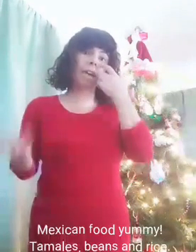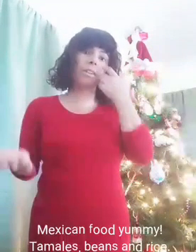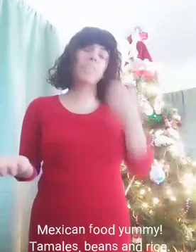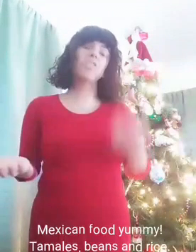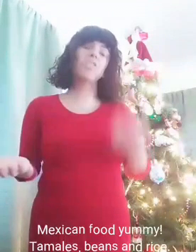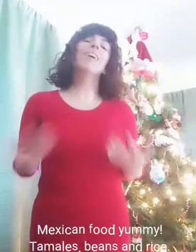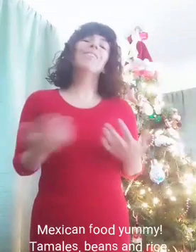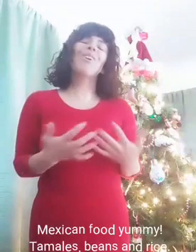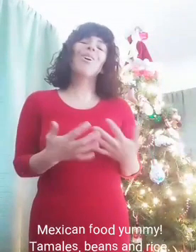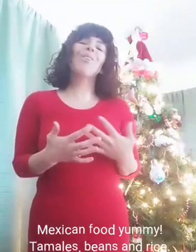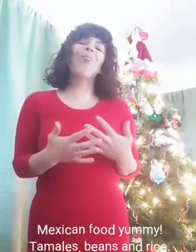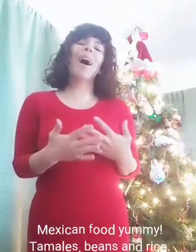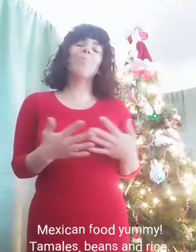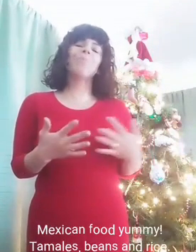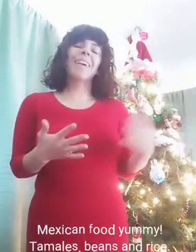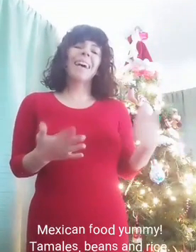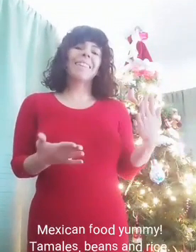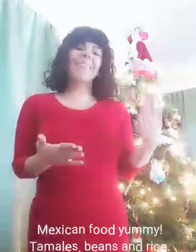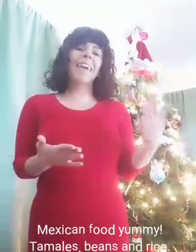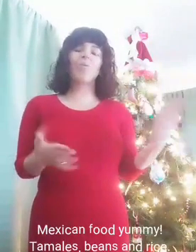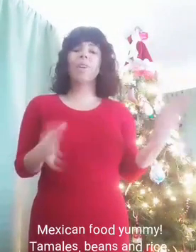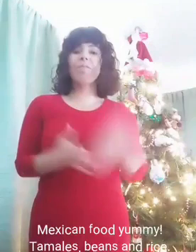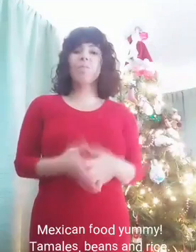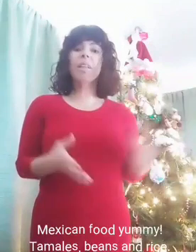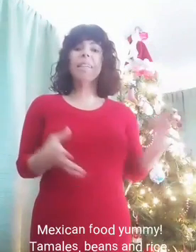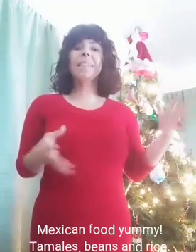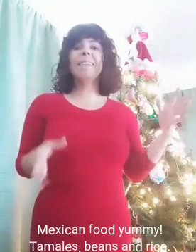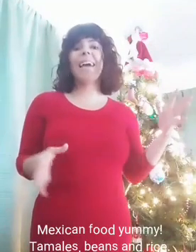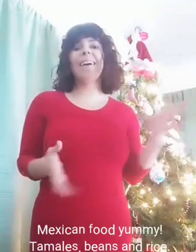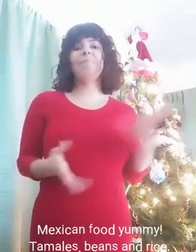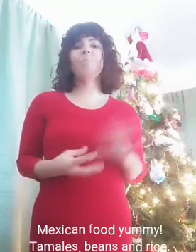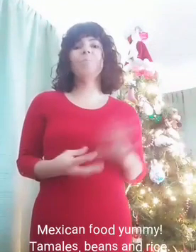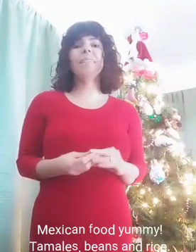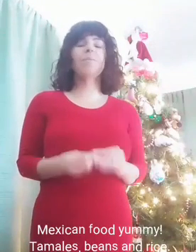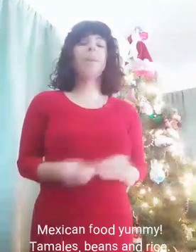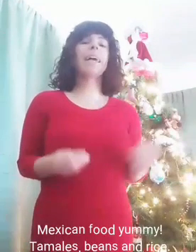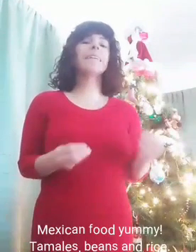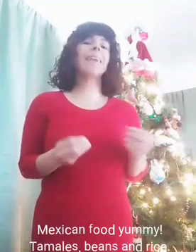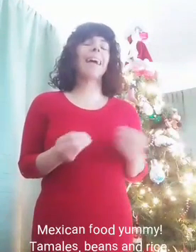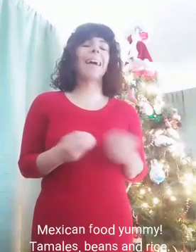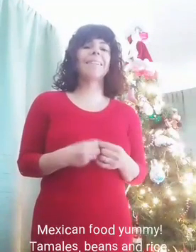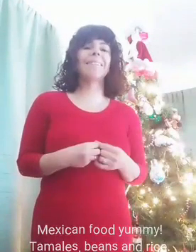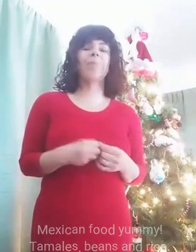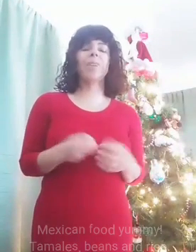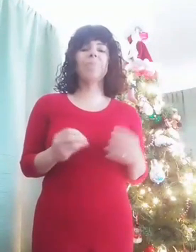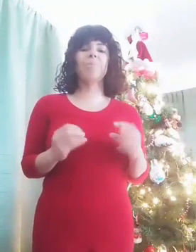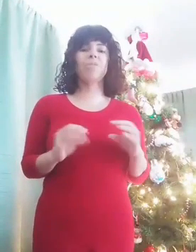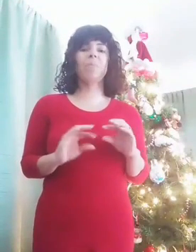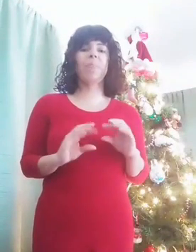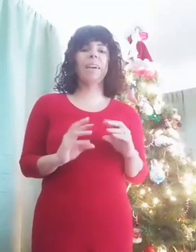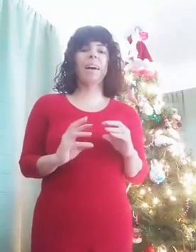heritage so they were gonna have tamales and beans and rice and I'm gonna try to make